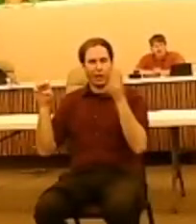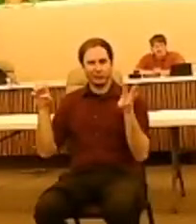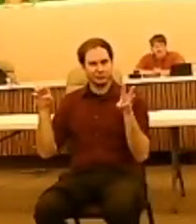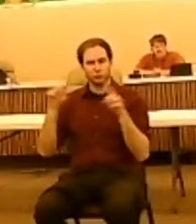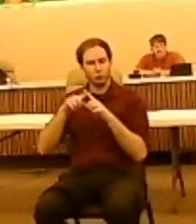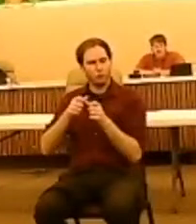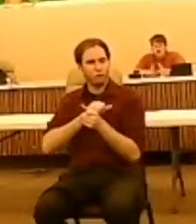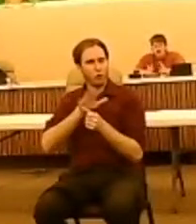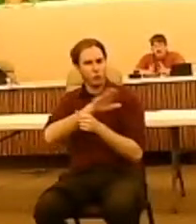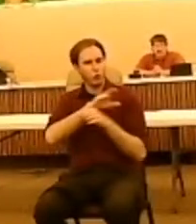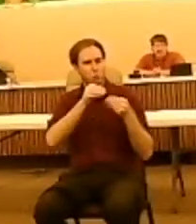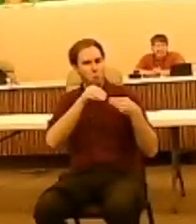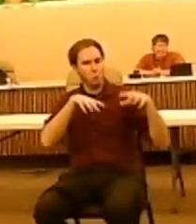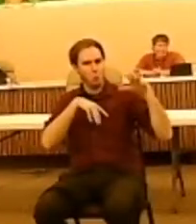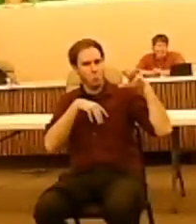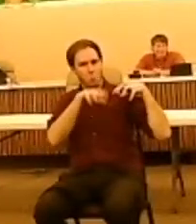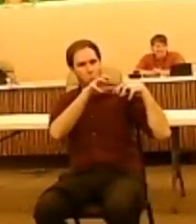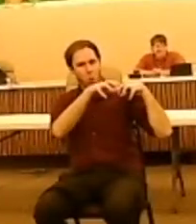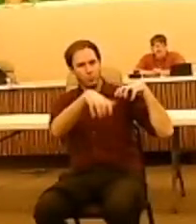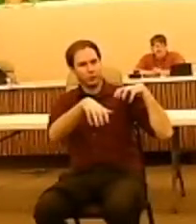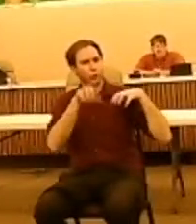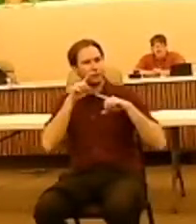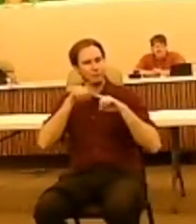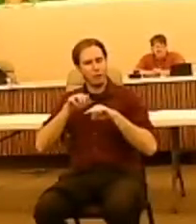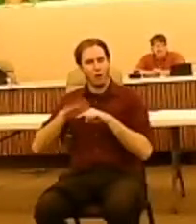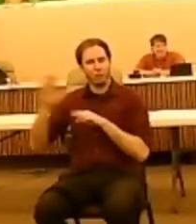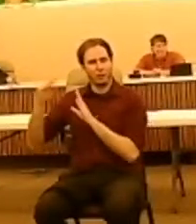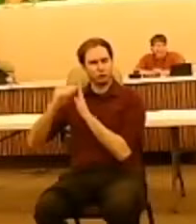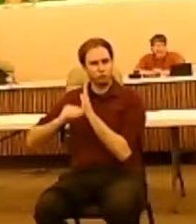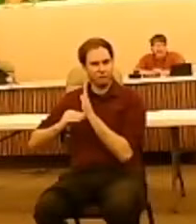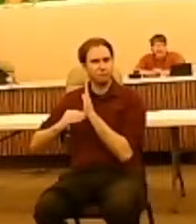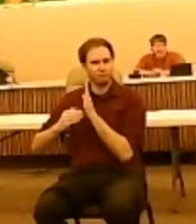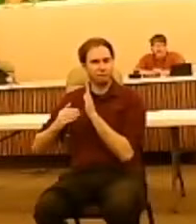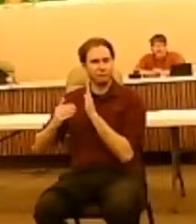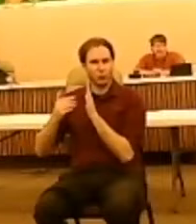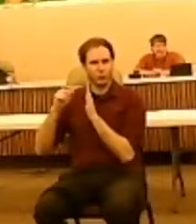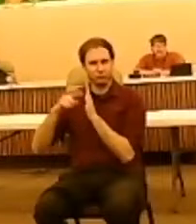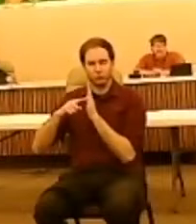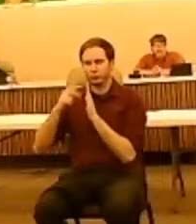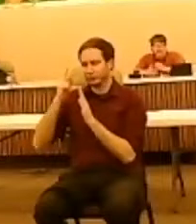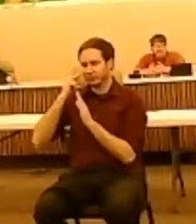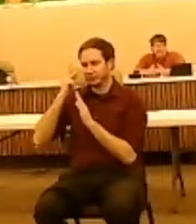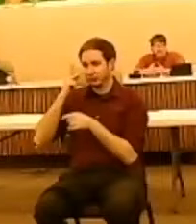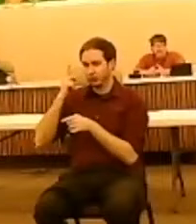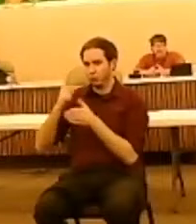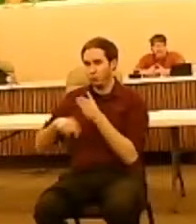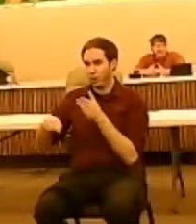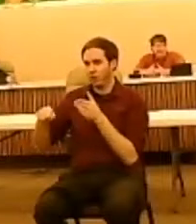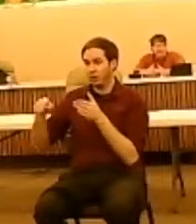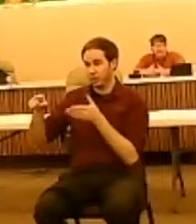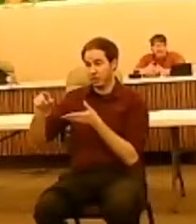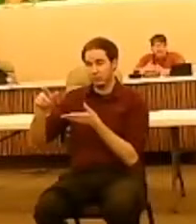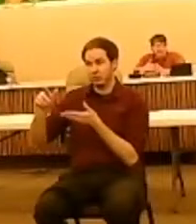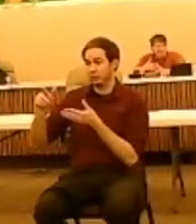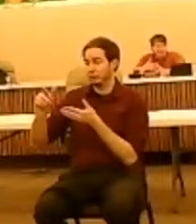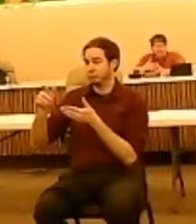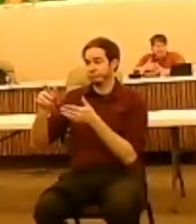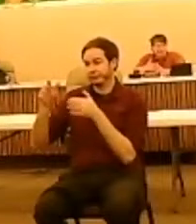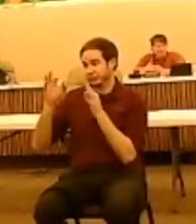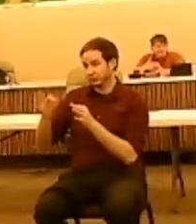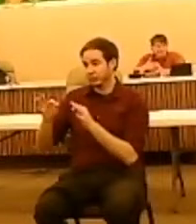from your property. But that's something that they're going to have to put together and come up with something that we feel